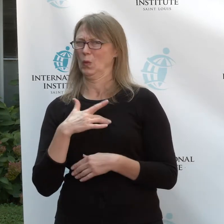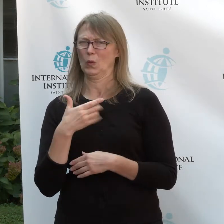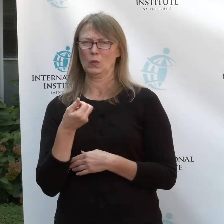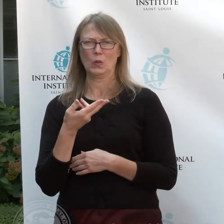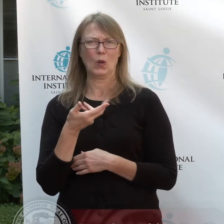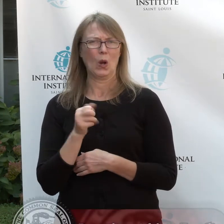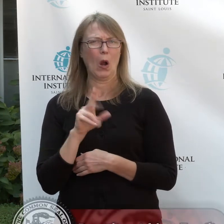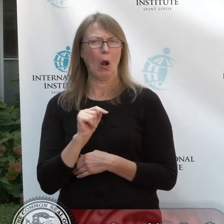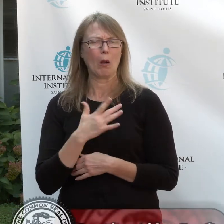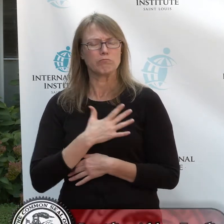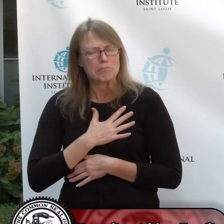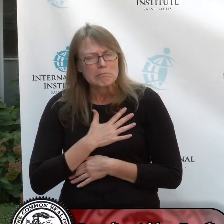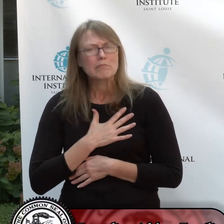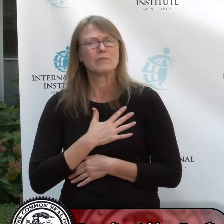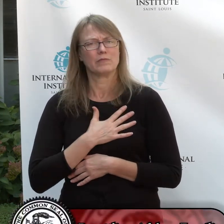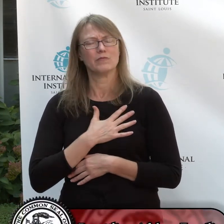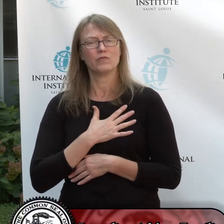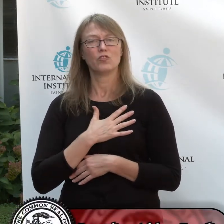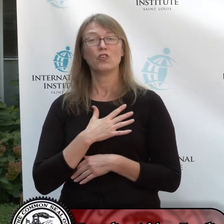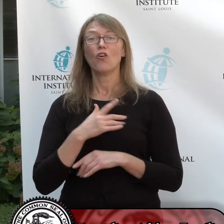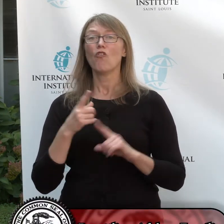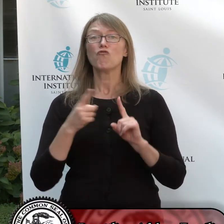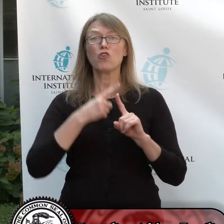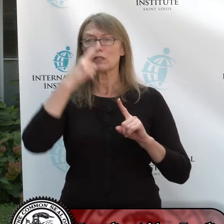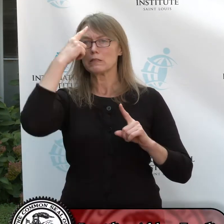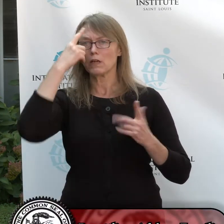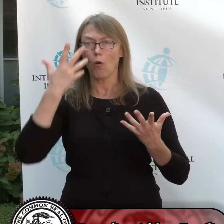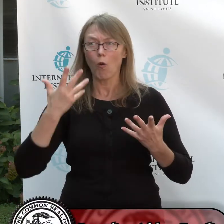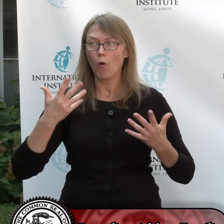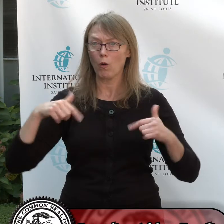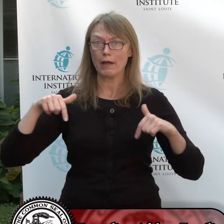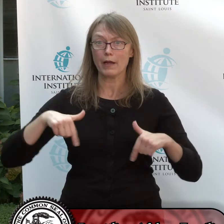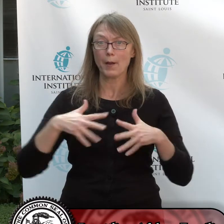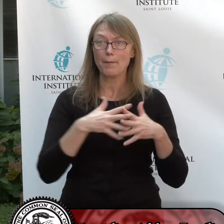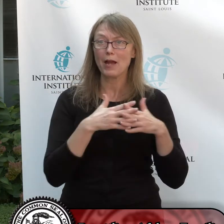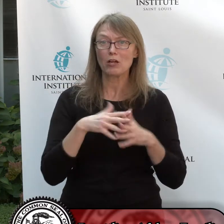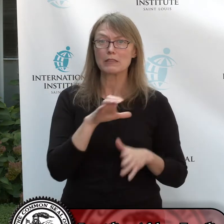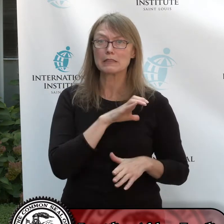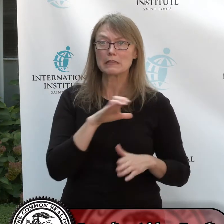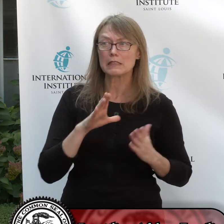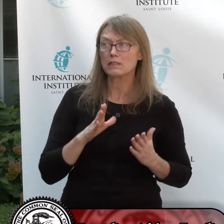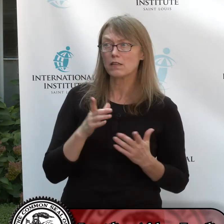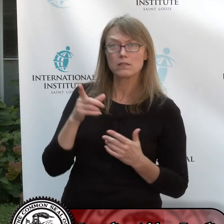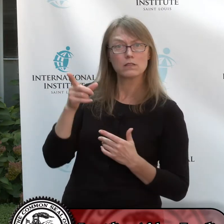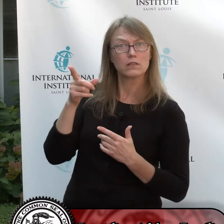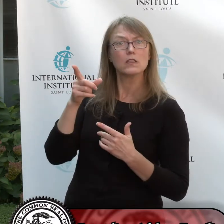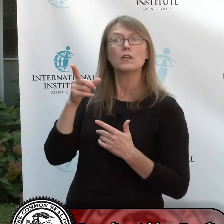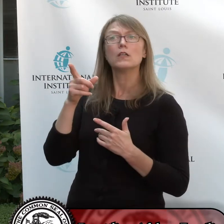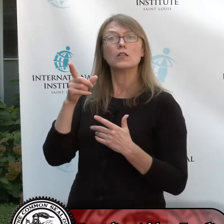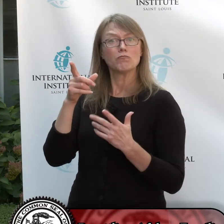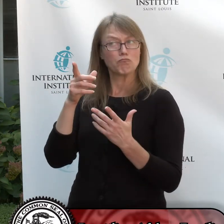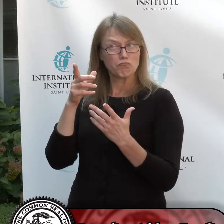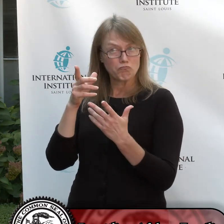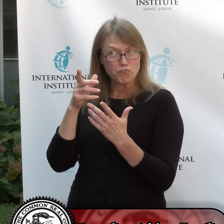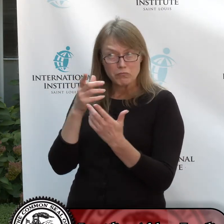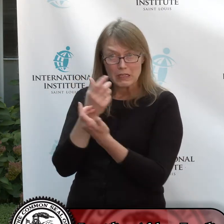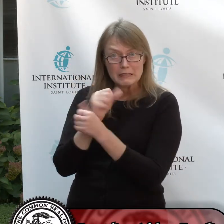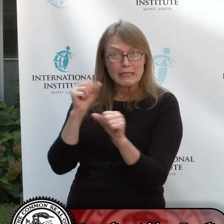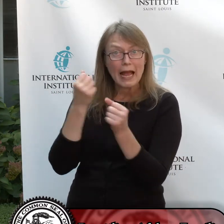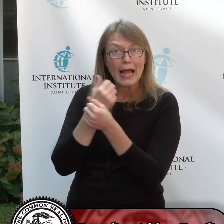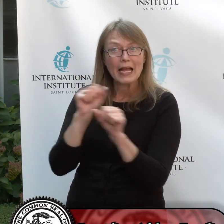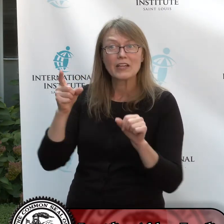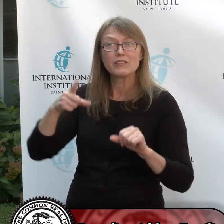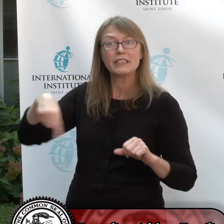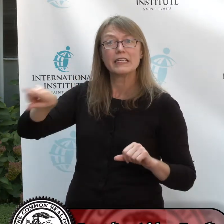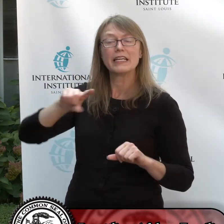thoughts are with the safety of our fellow American citizens that are on the front lines of this crisis and the well-being of the Afghan